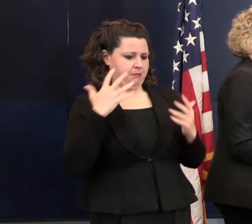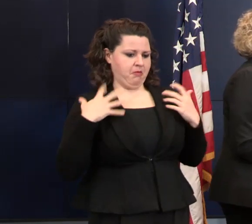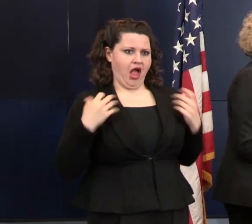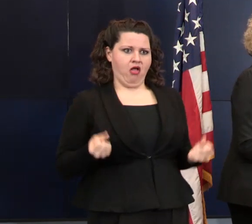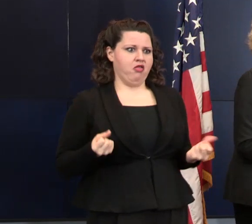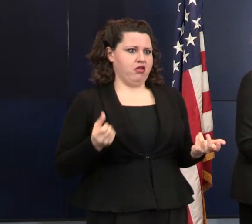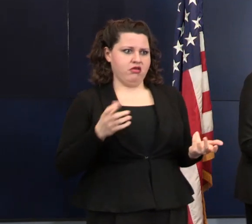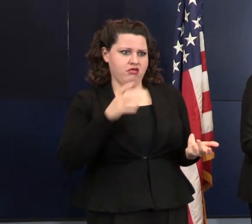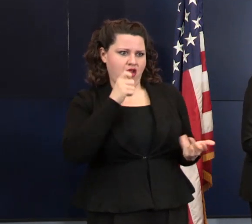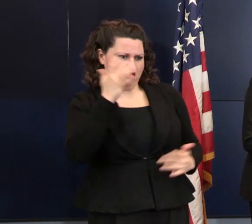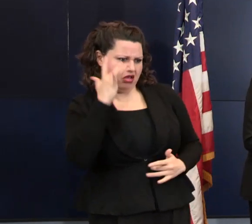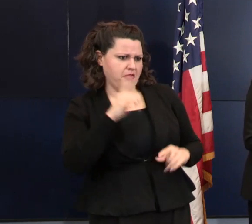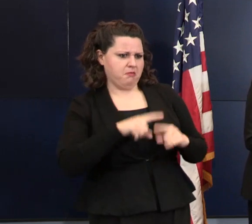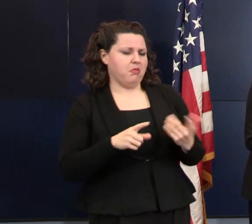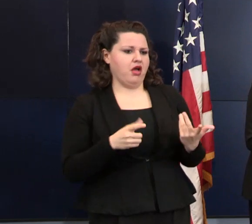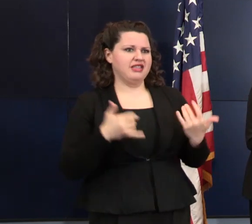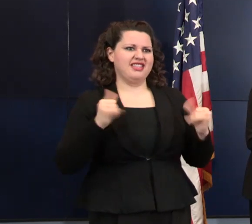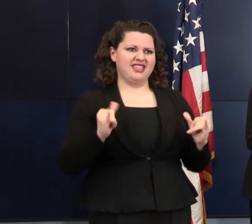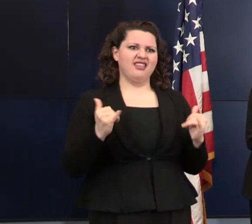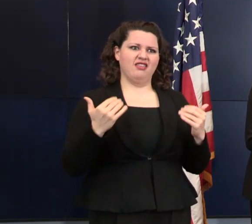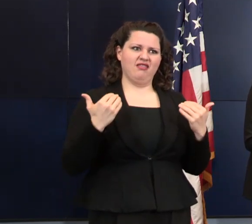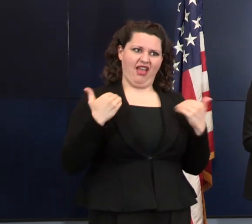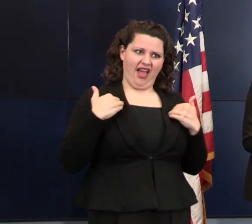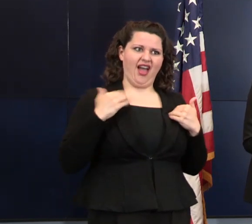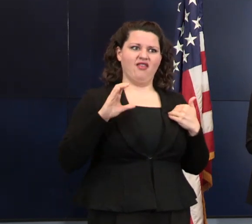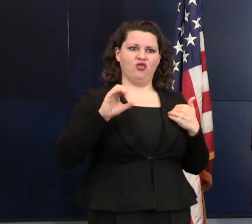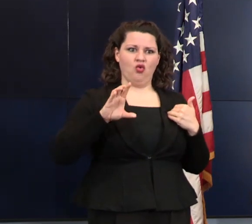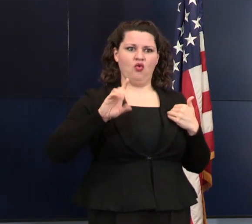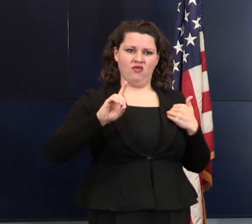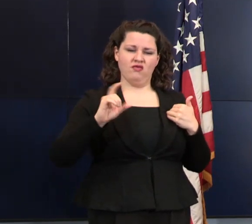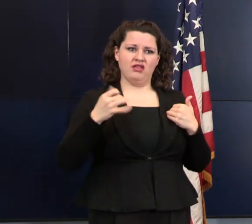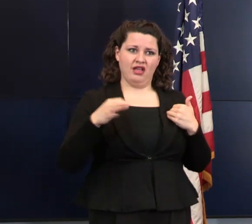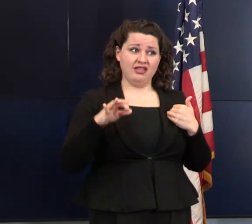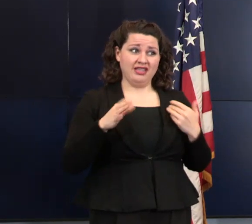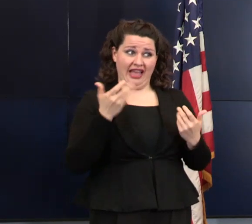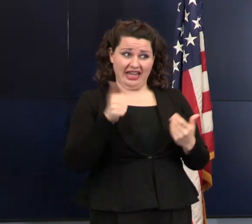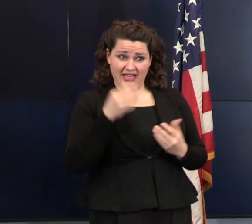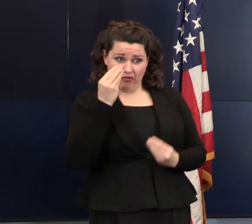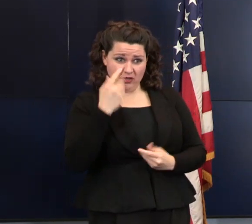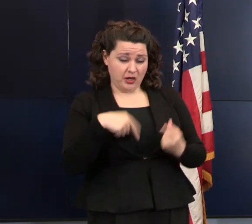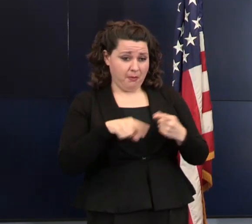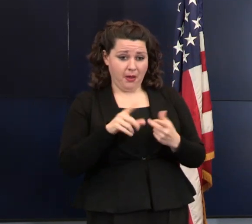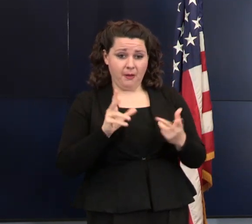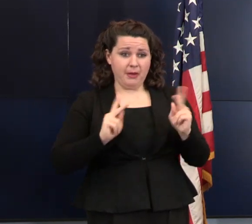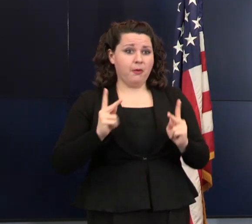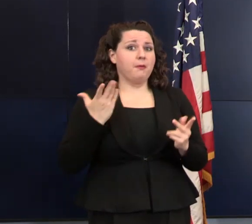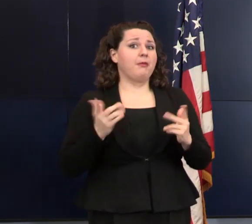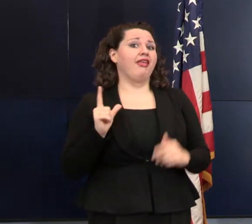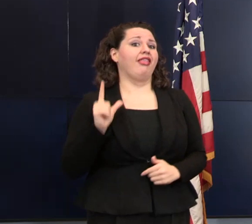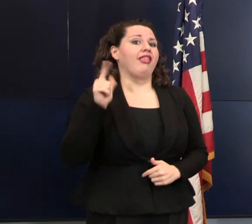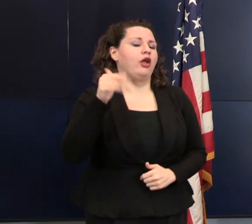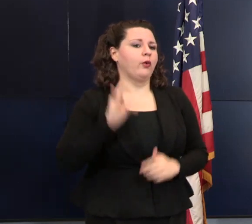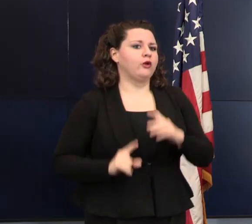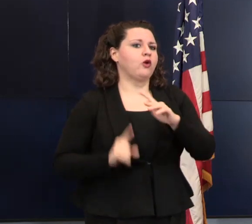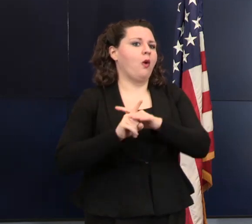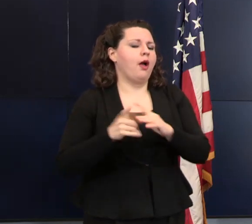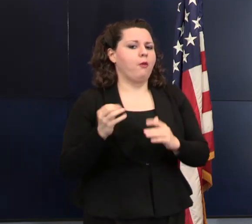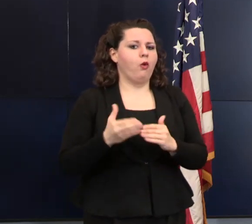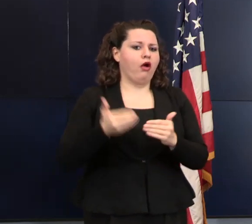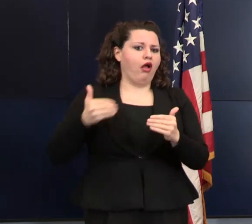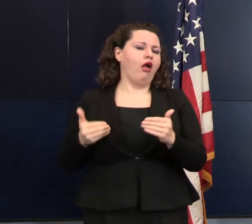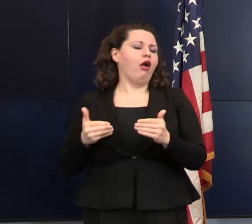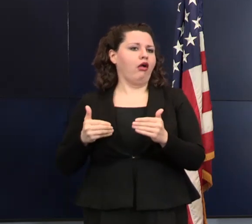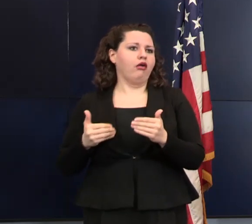of how people might be showing symptoms? I mean, is there any data about people could be showing them later or sooner, and how do you account